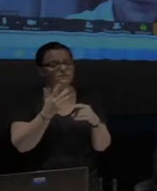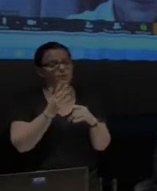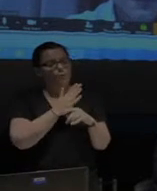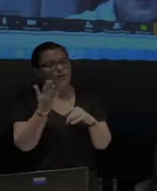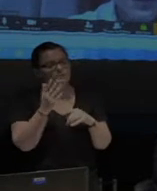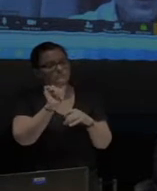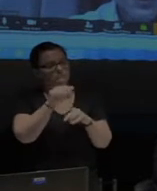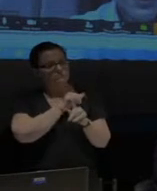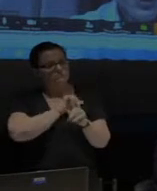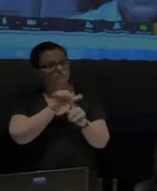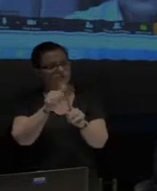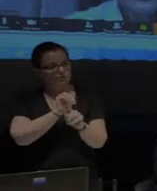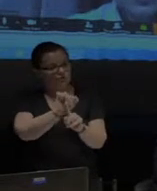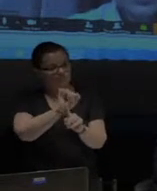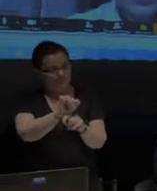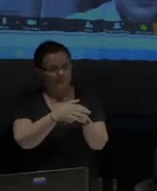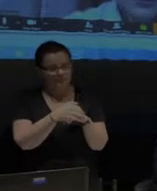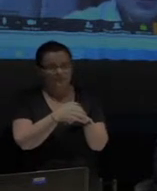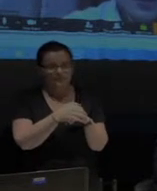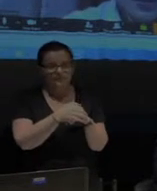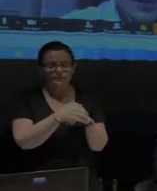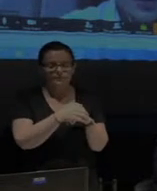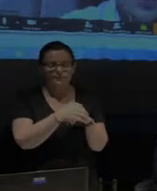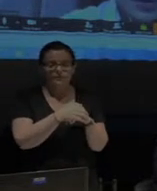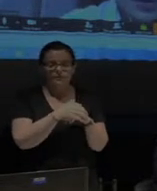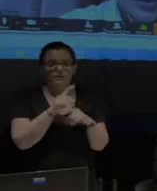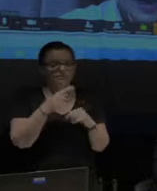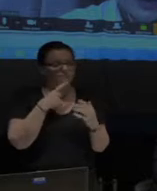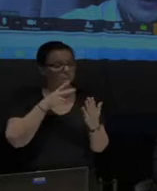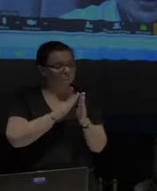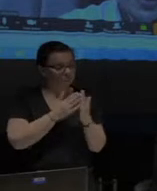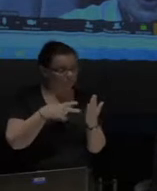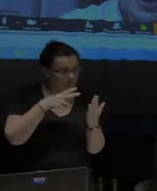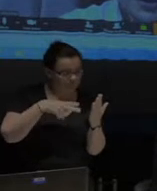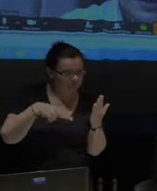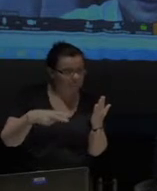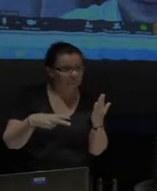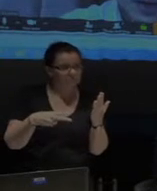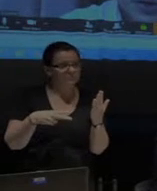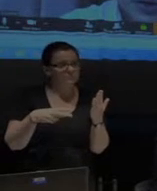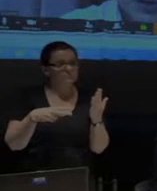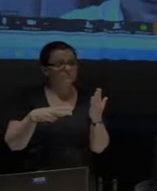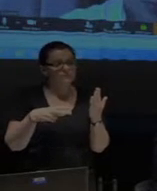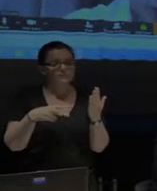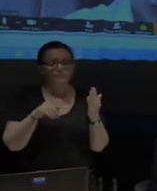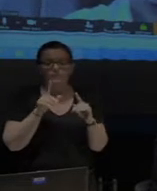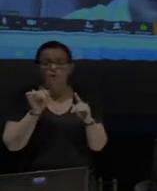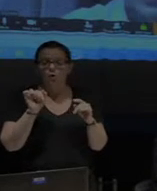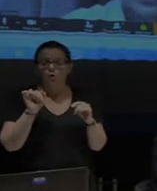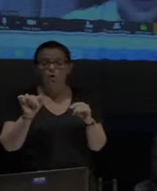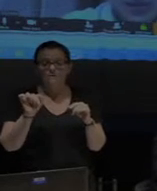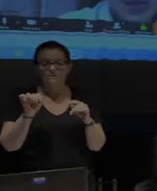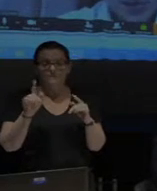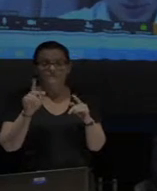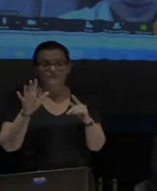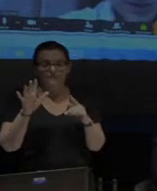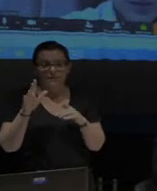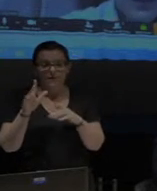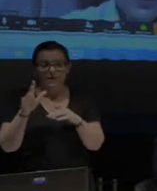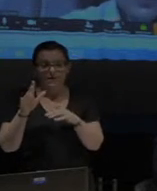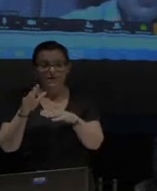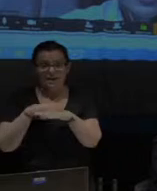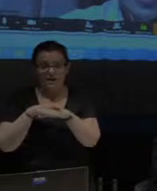traditions. And if we look at, literature and the traditions here in Asia, both of leadership as well as